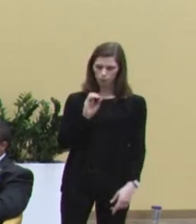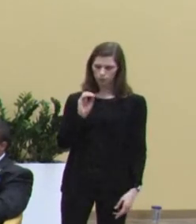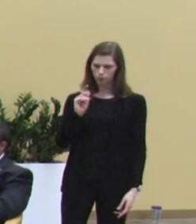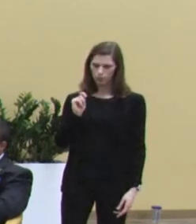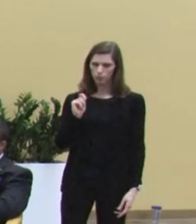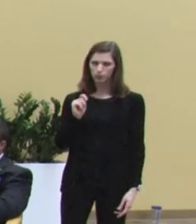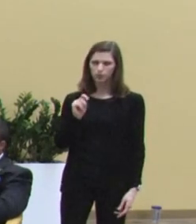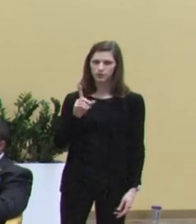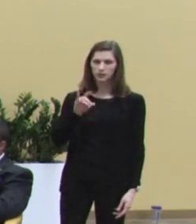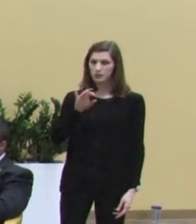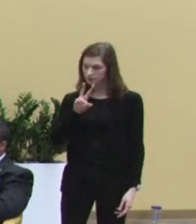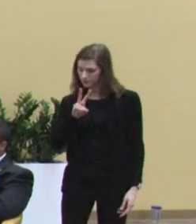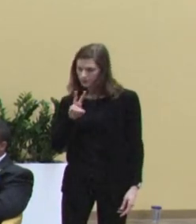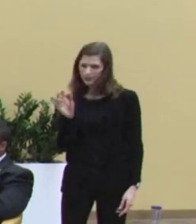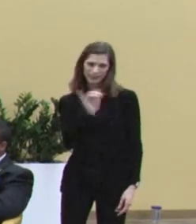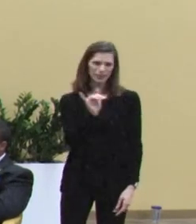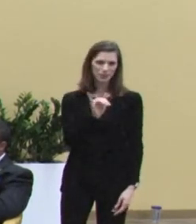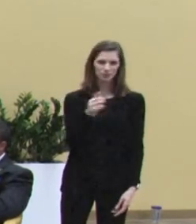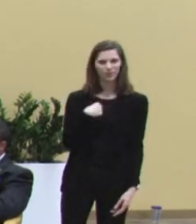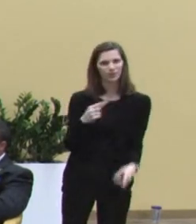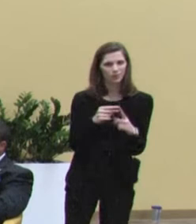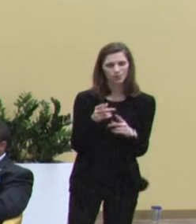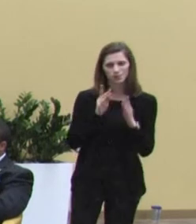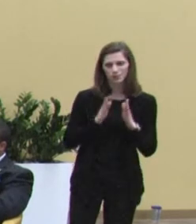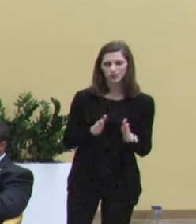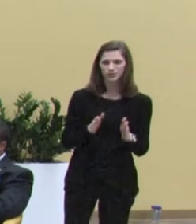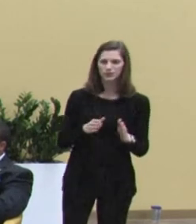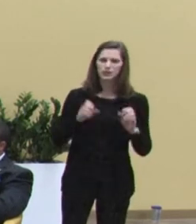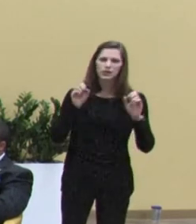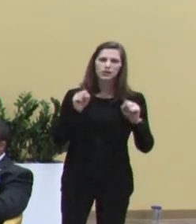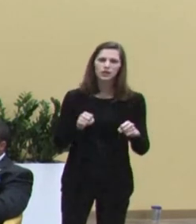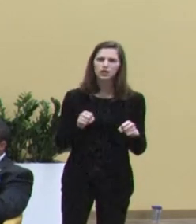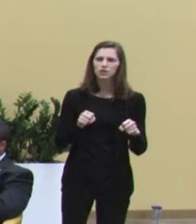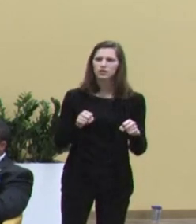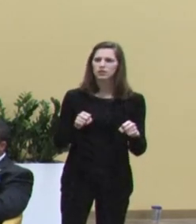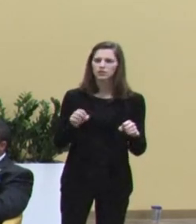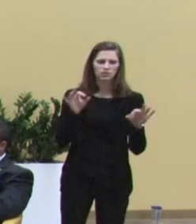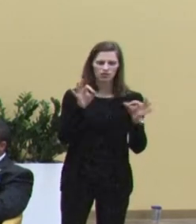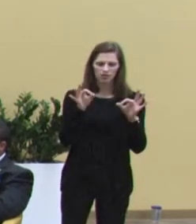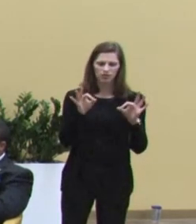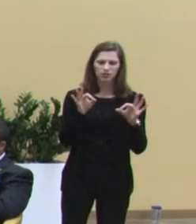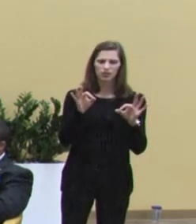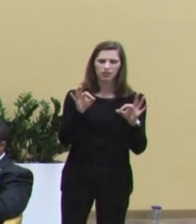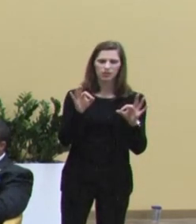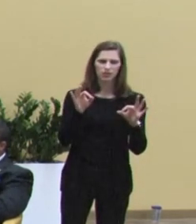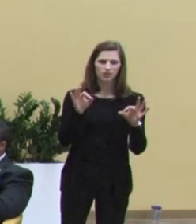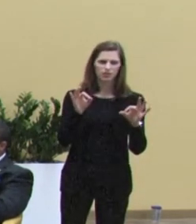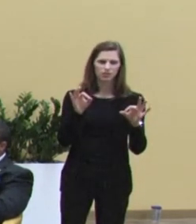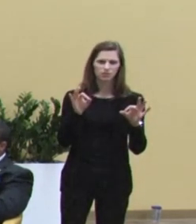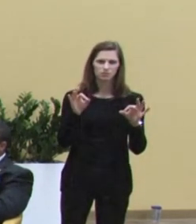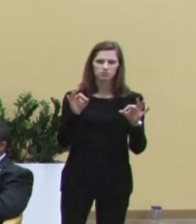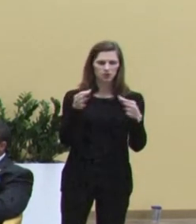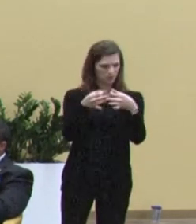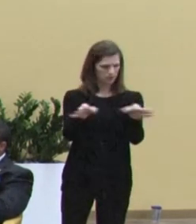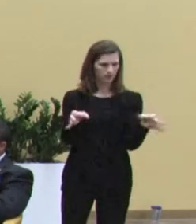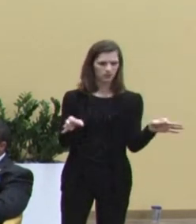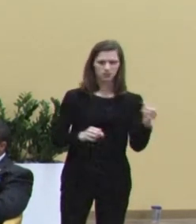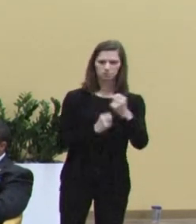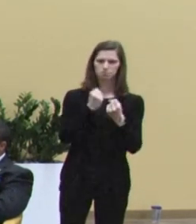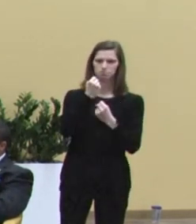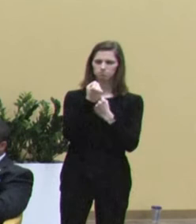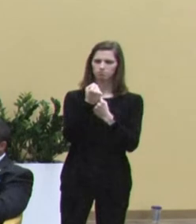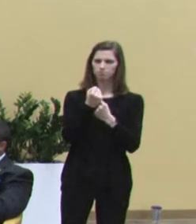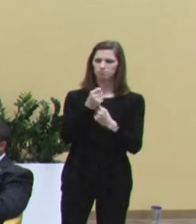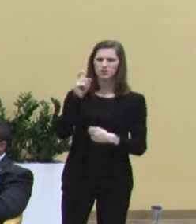track just by a semantic trick. And so we gotta be very, very careful about what we allow to get into